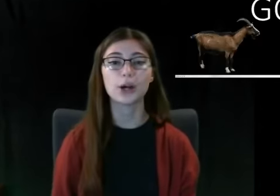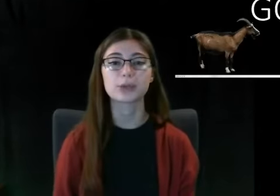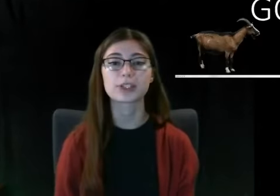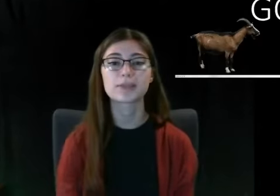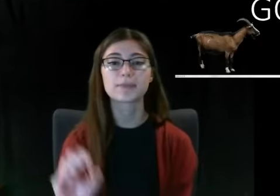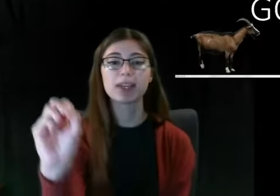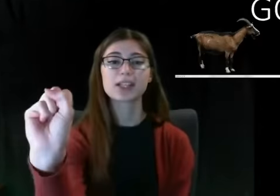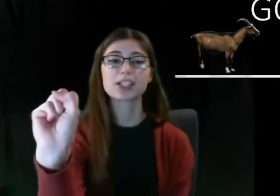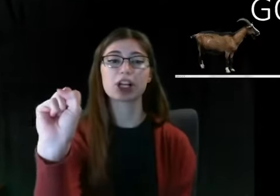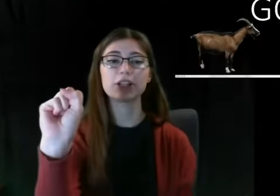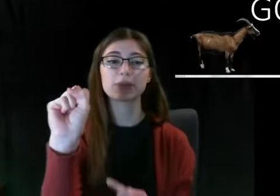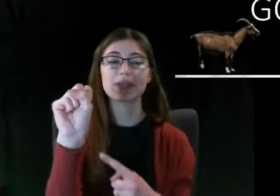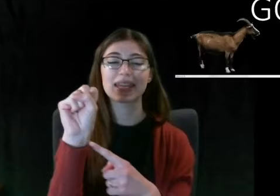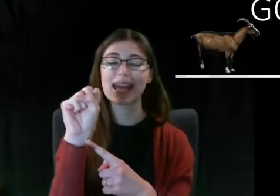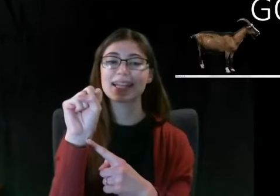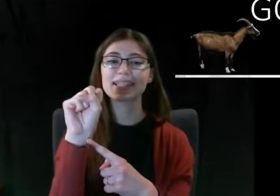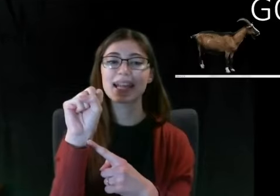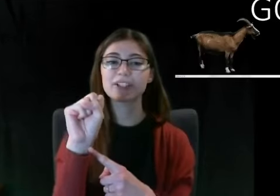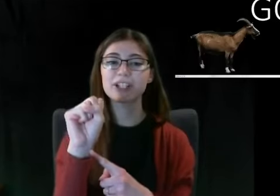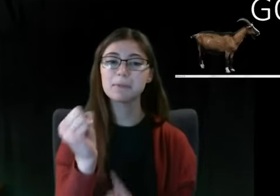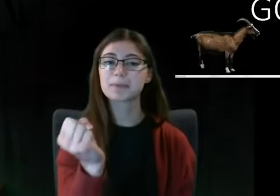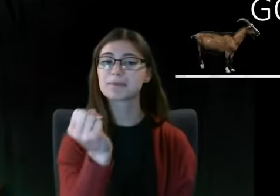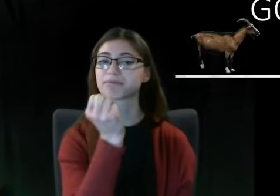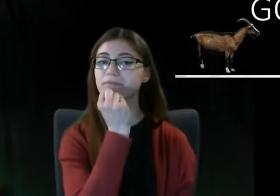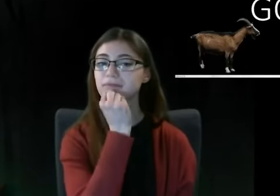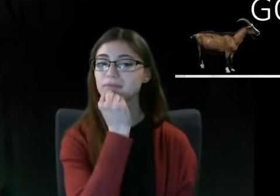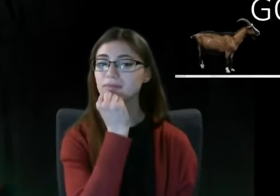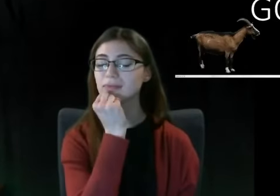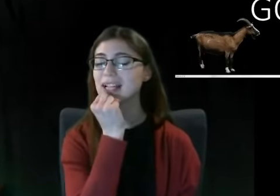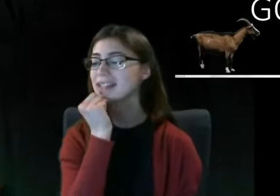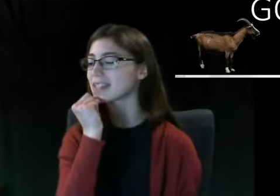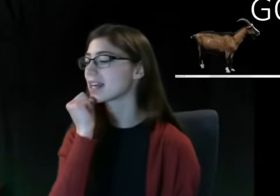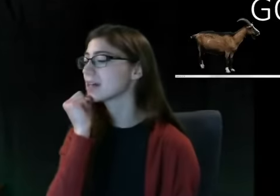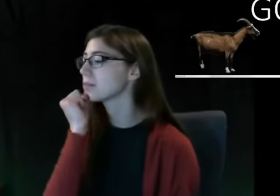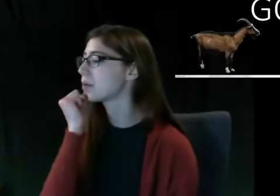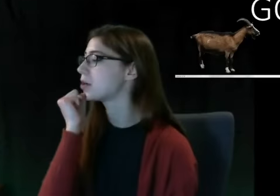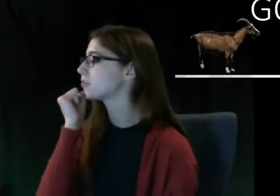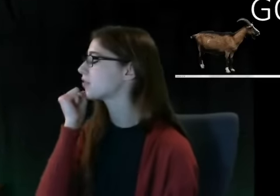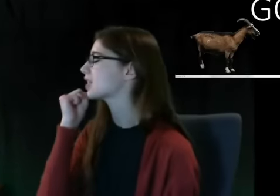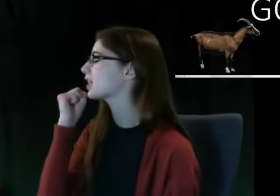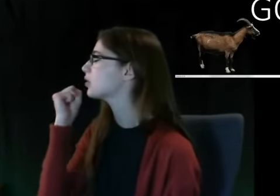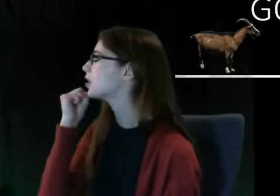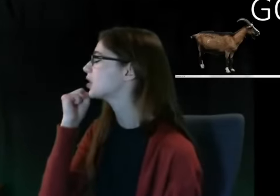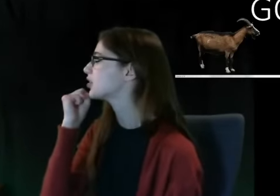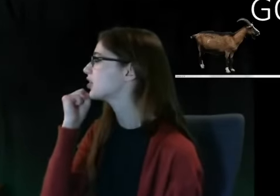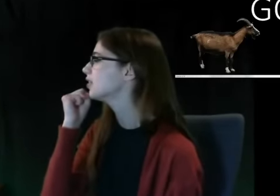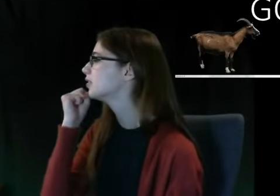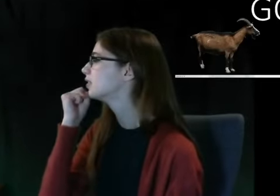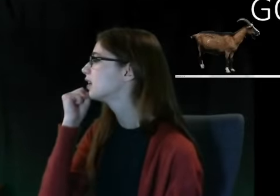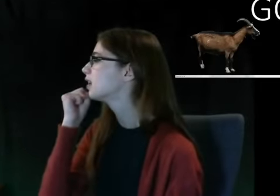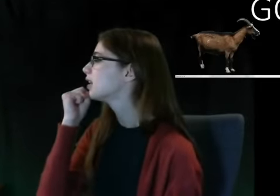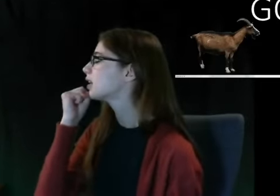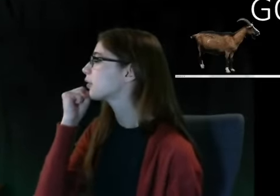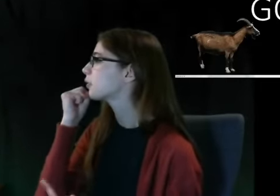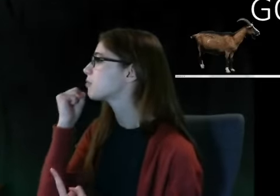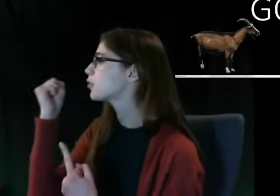Goat. Start with an S hand shape and set it palm facing you on your chin. You're going to move it